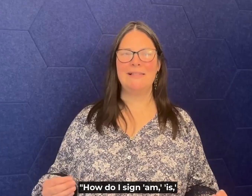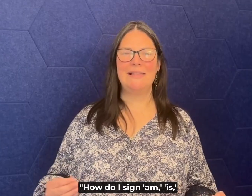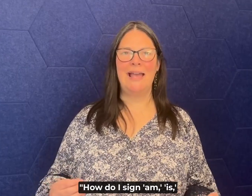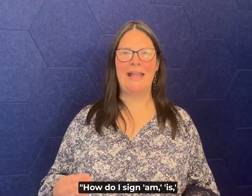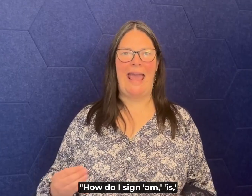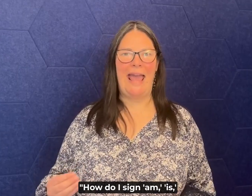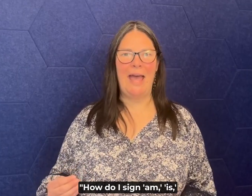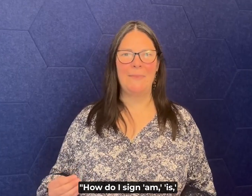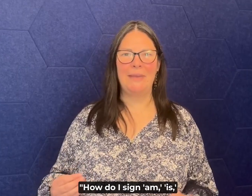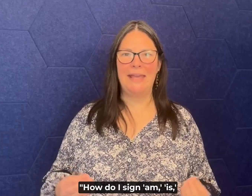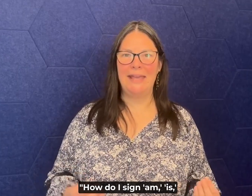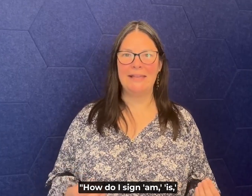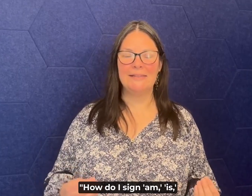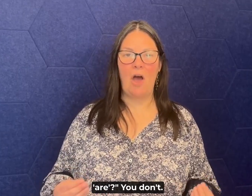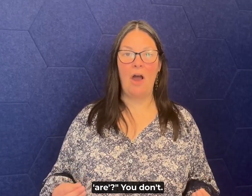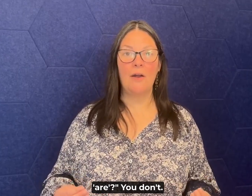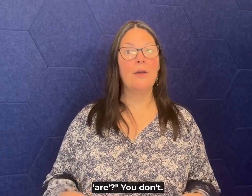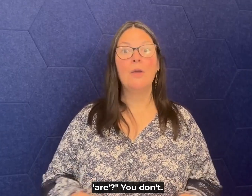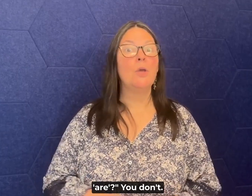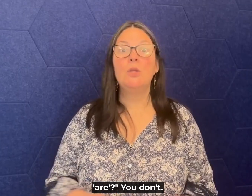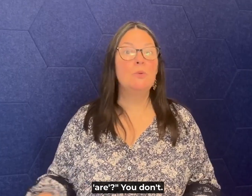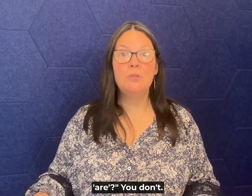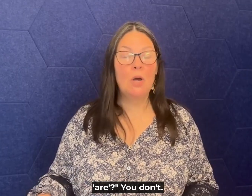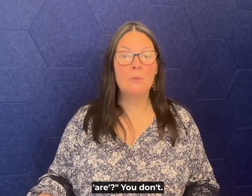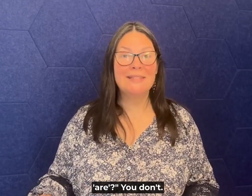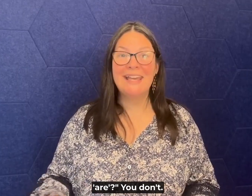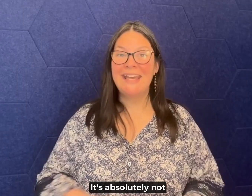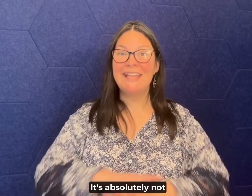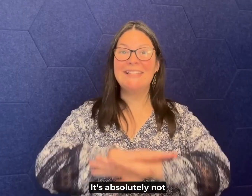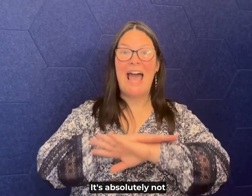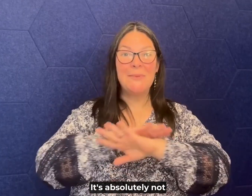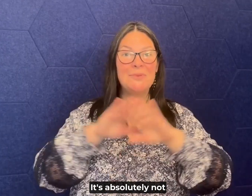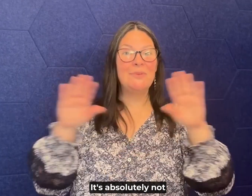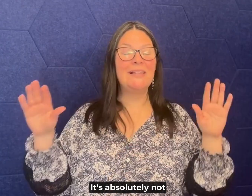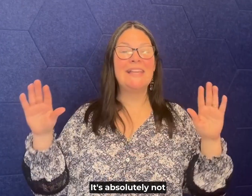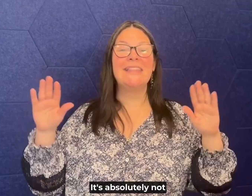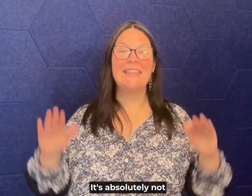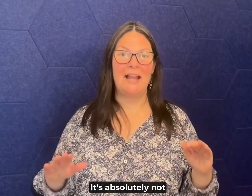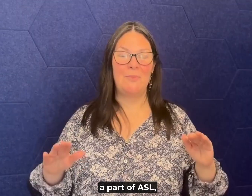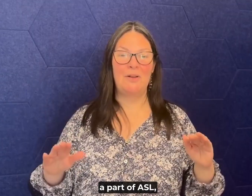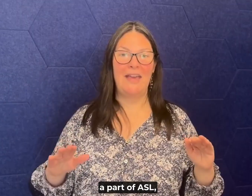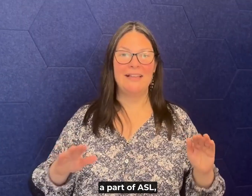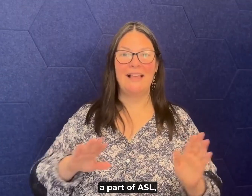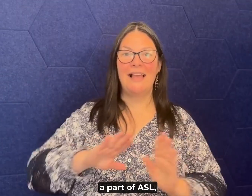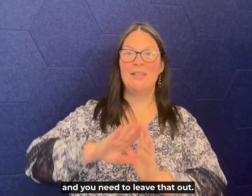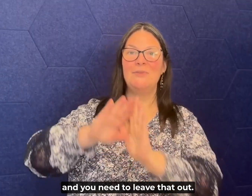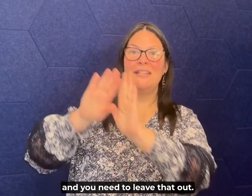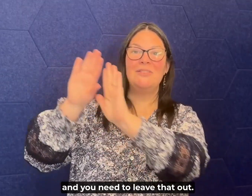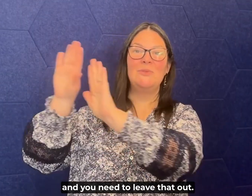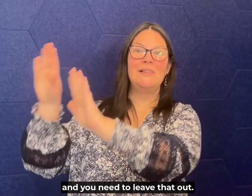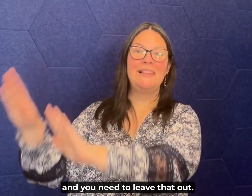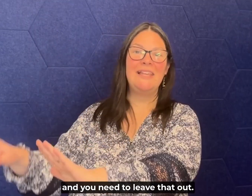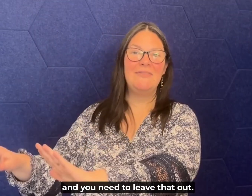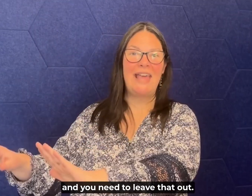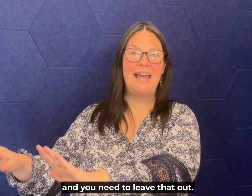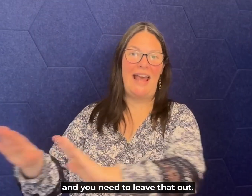sign am, is, are, you don't. It's absolutely not a part of ASL, and you need to leave that